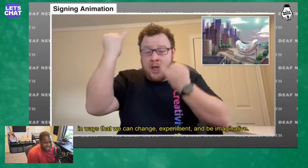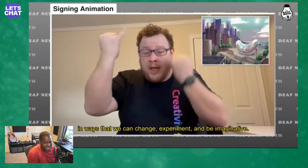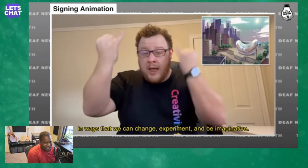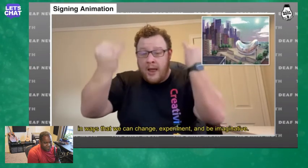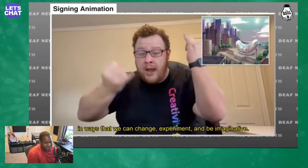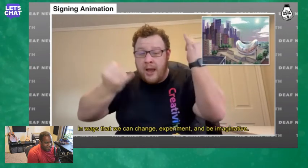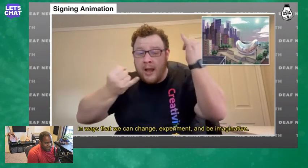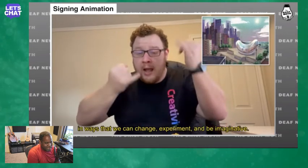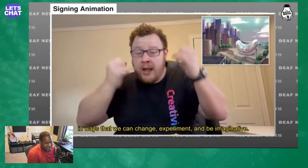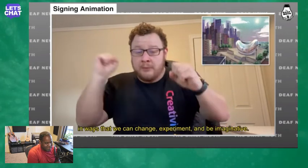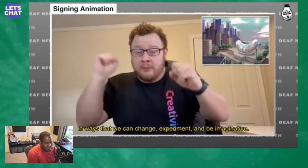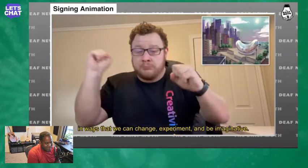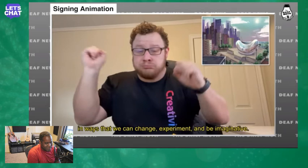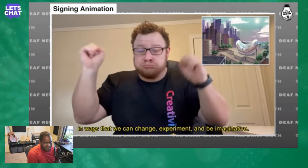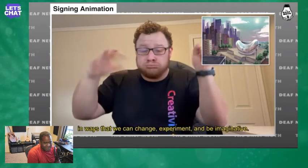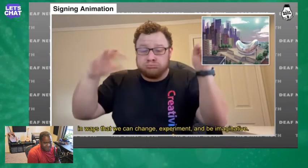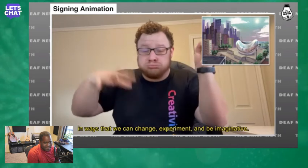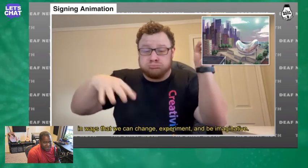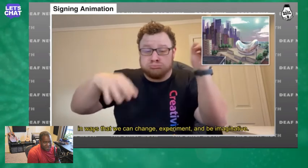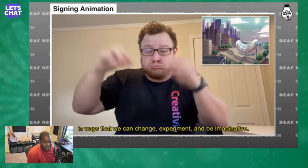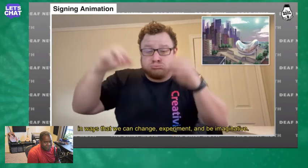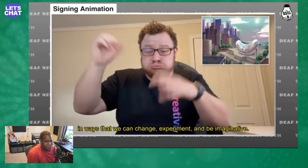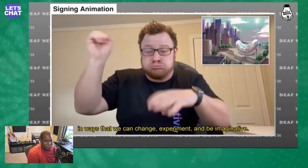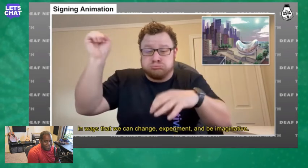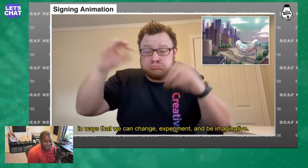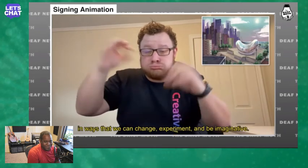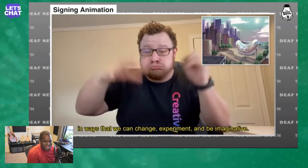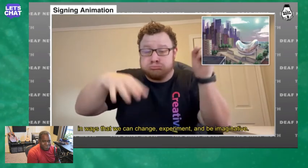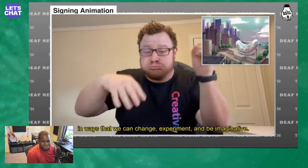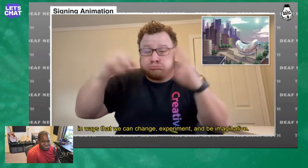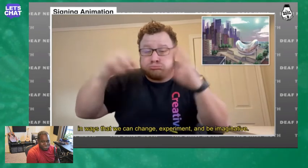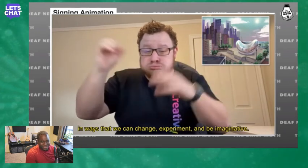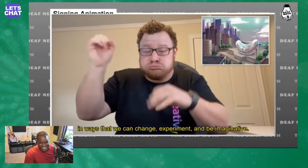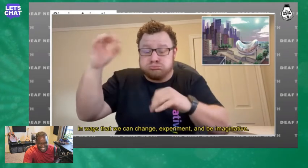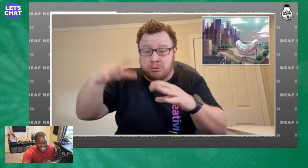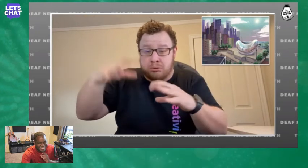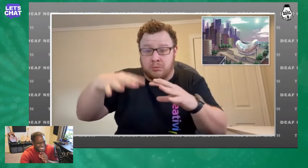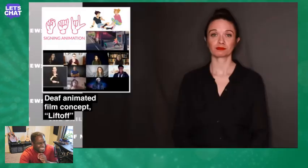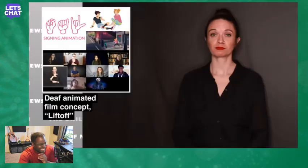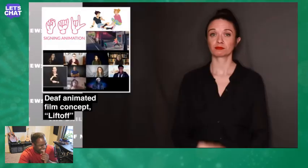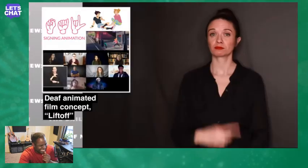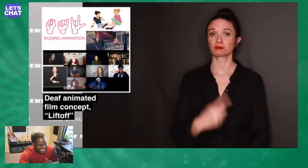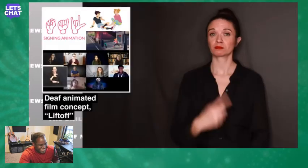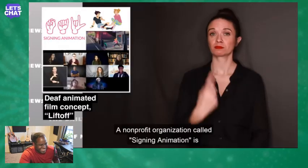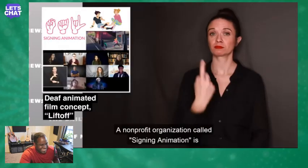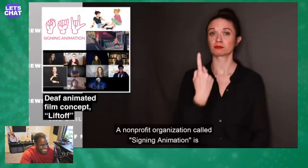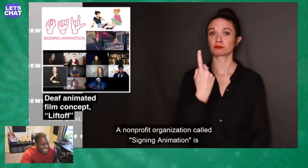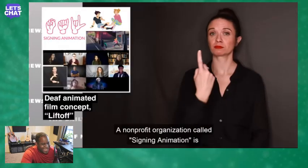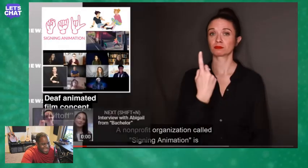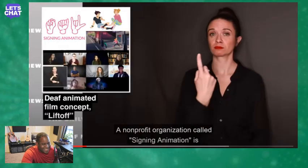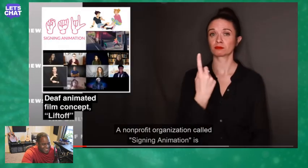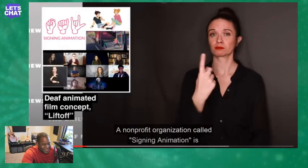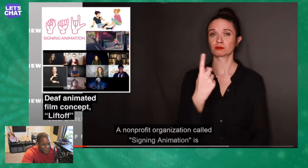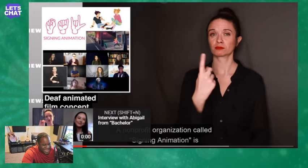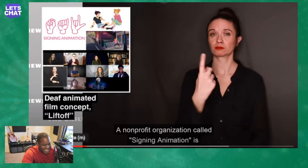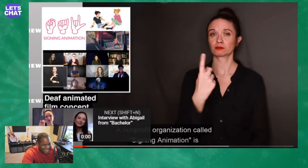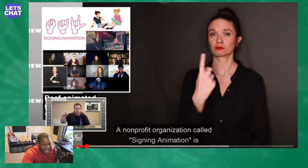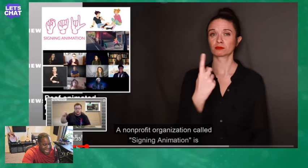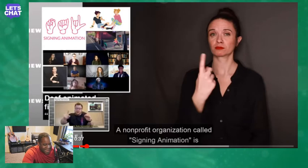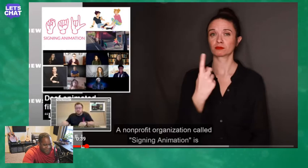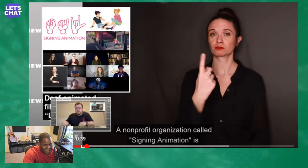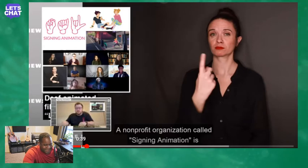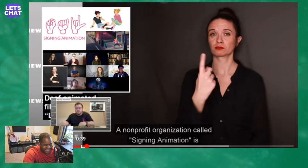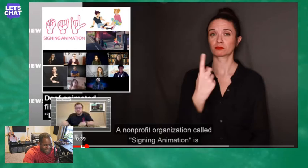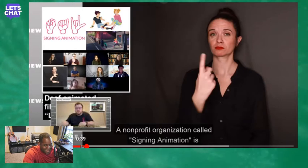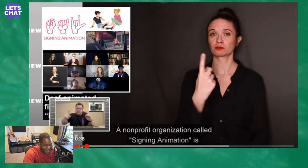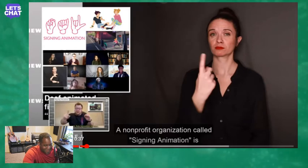Change, experiment, throw stuff in. That guy has great.